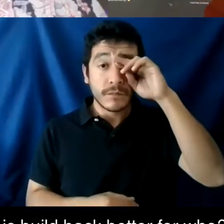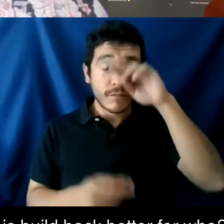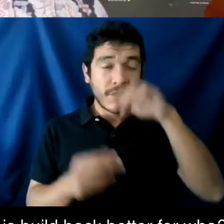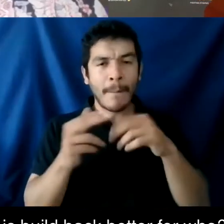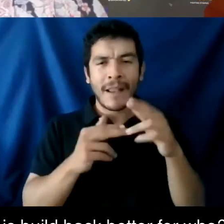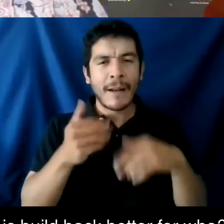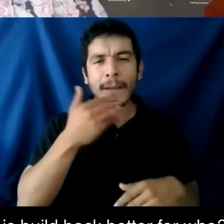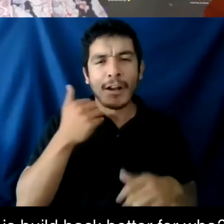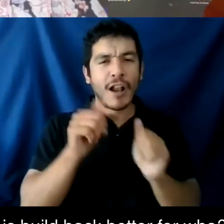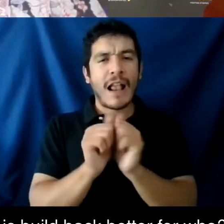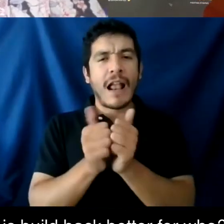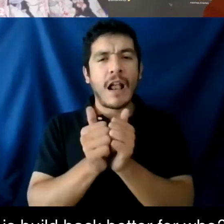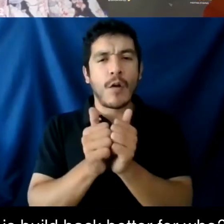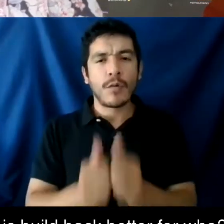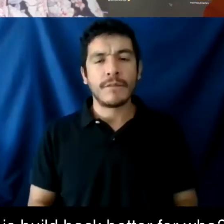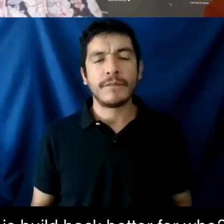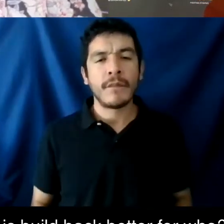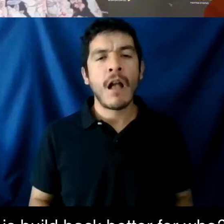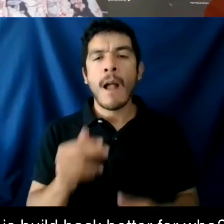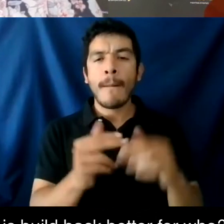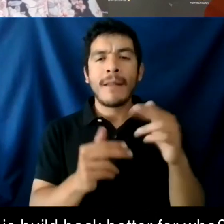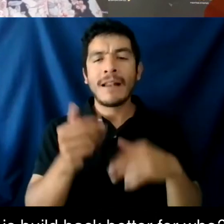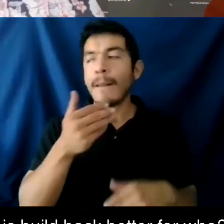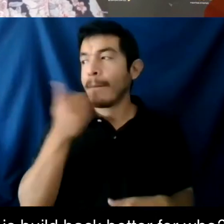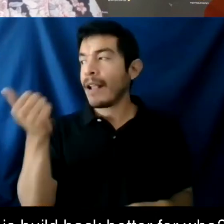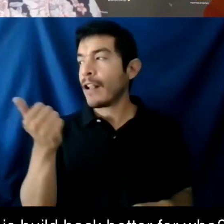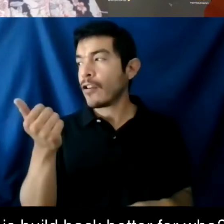how? Build Yeah. back better,